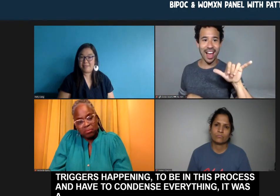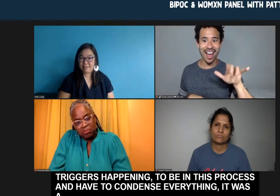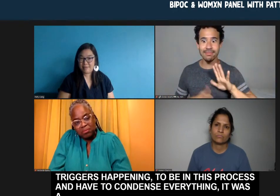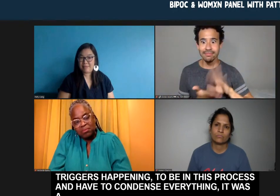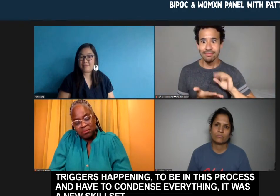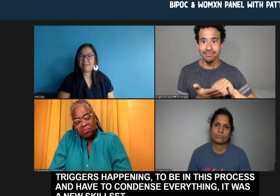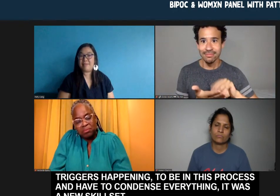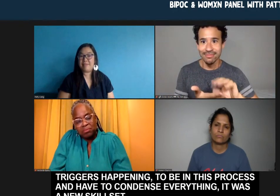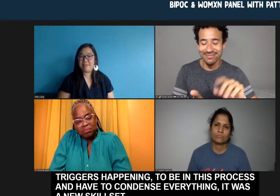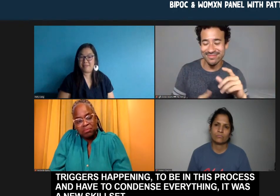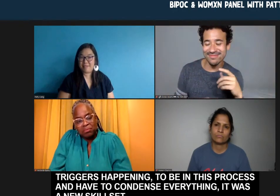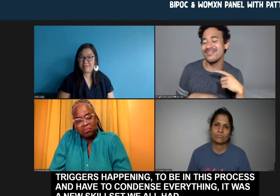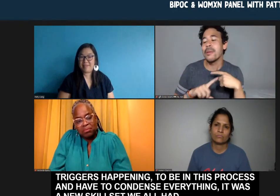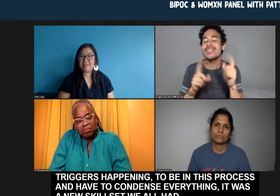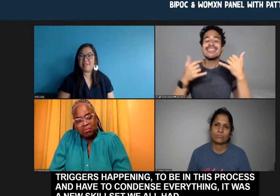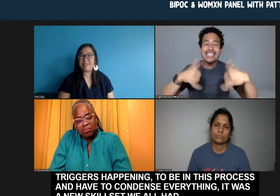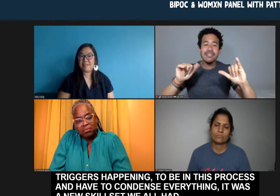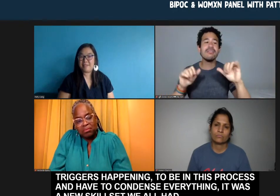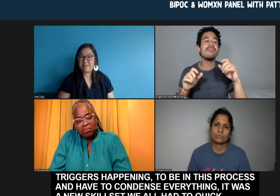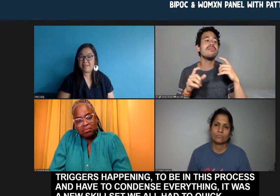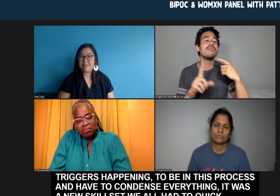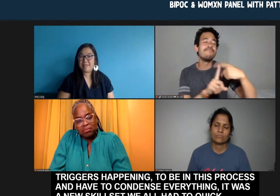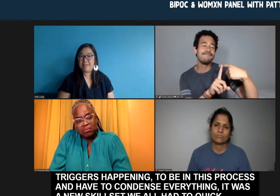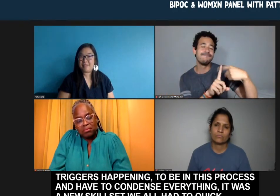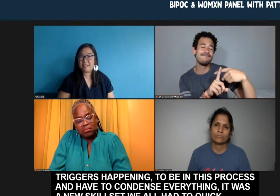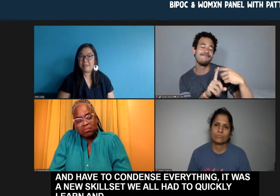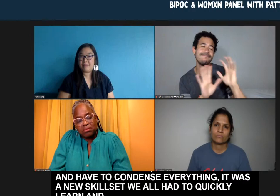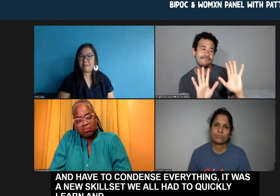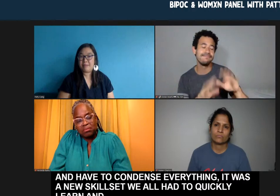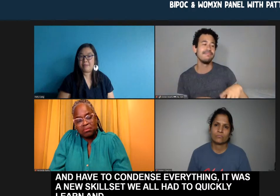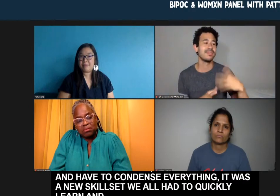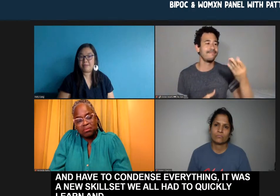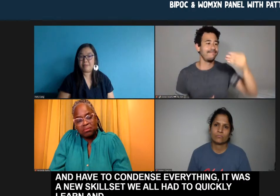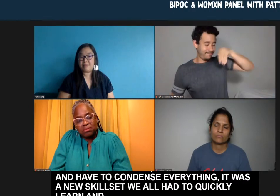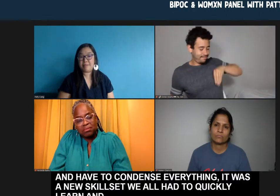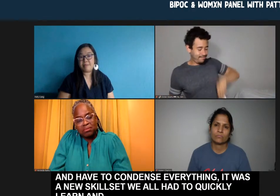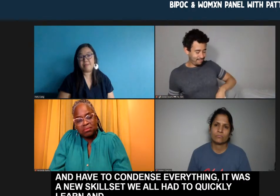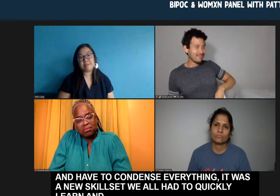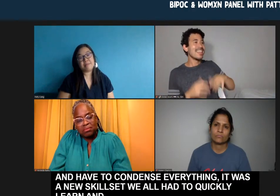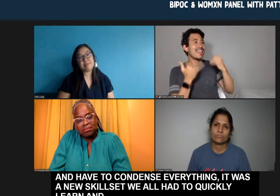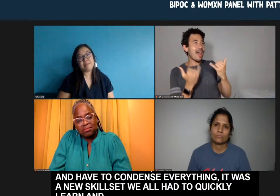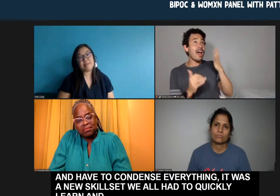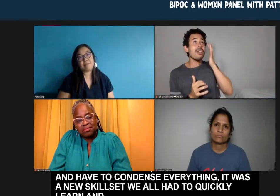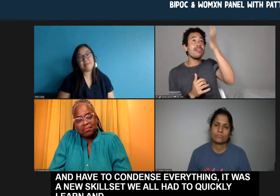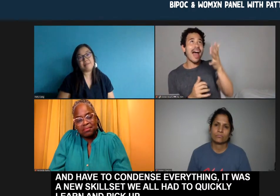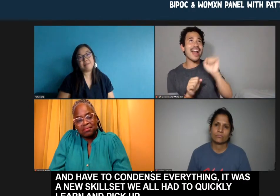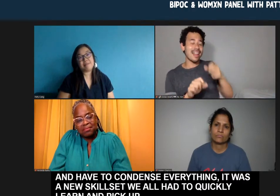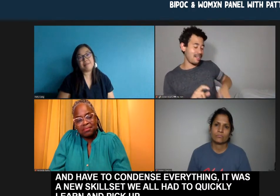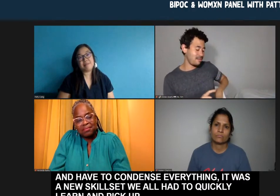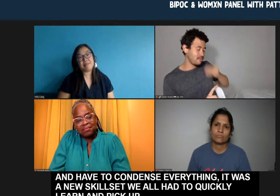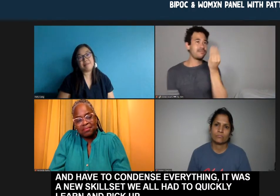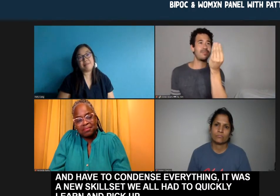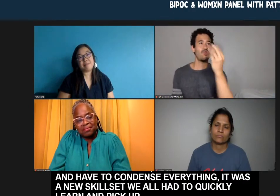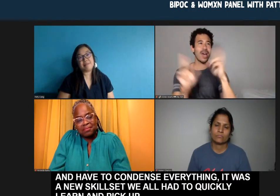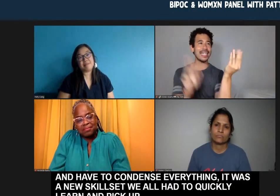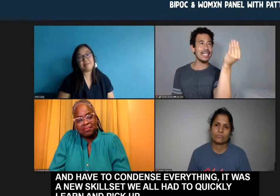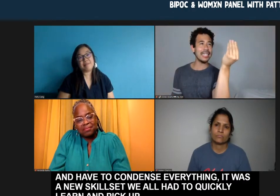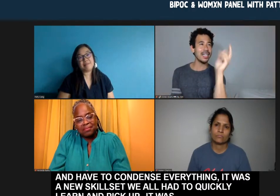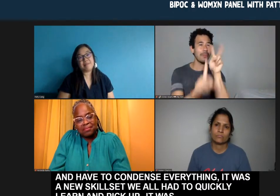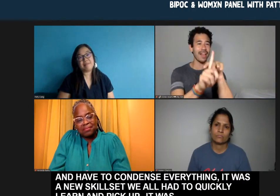learn and pick up. But it was still such a positive experience. Learn all of that on the fly and just